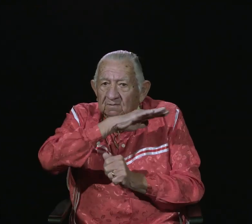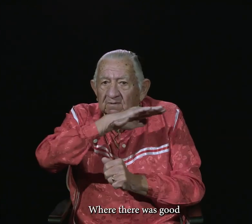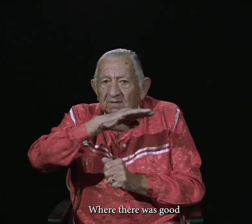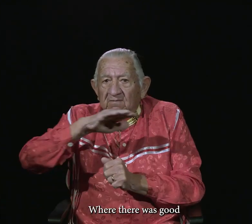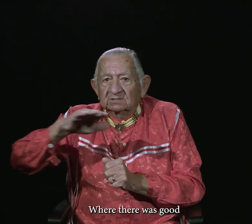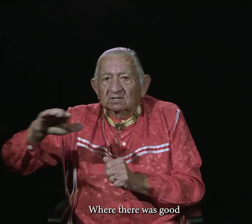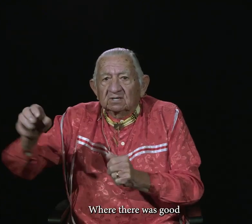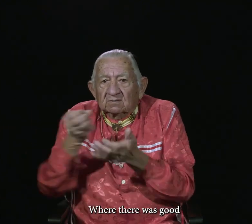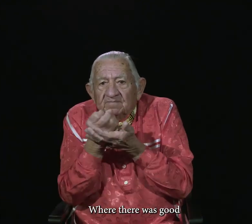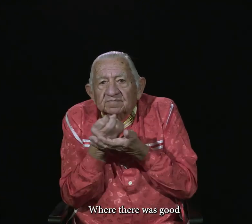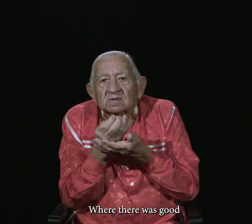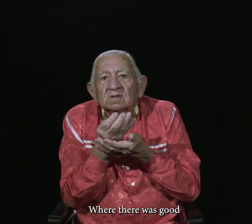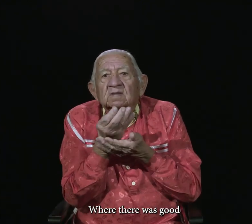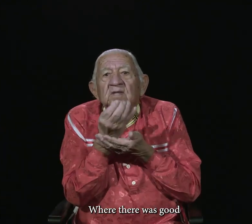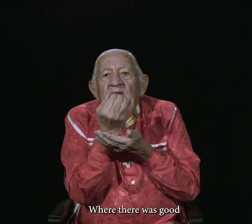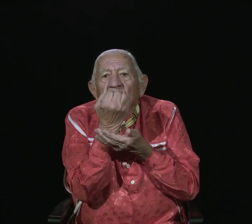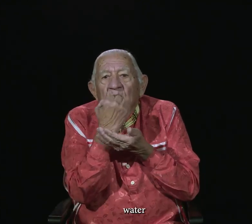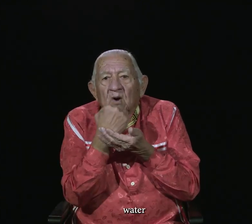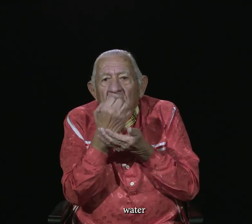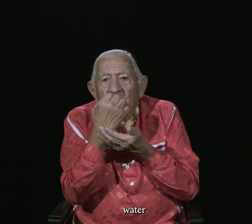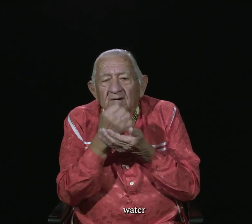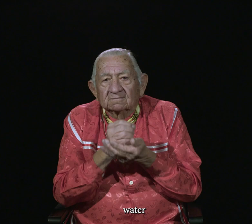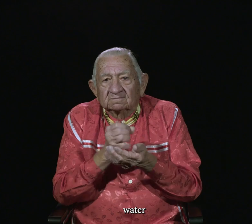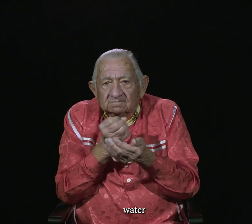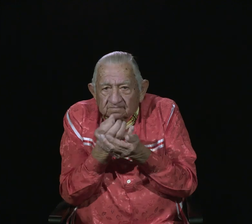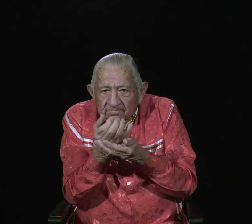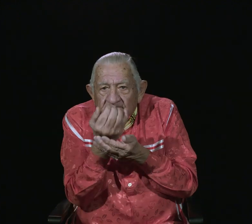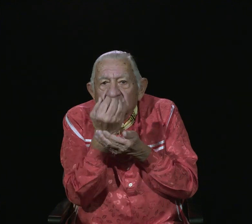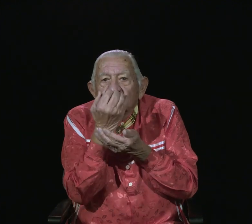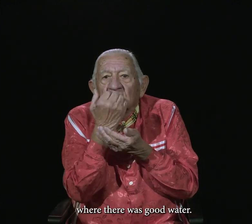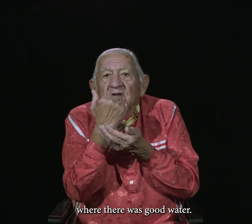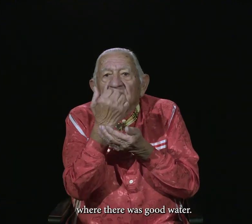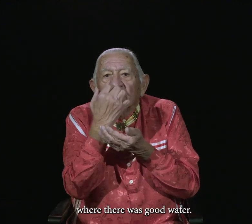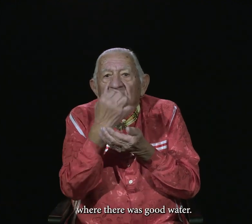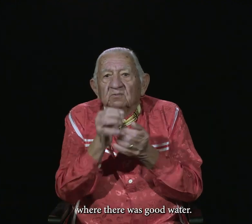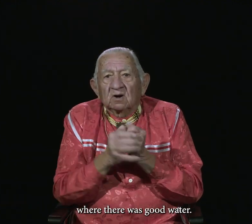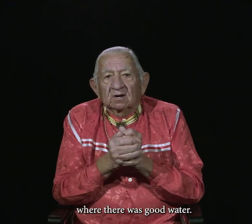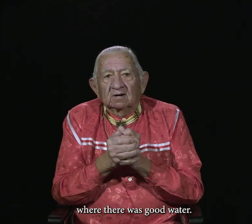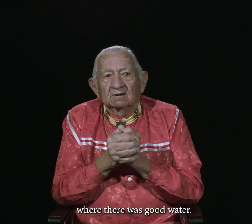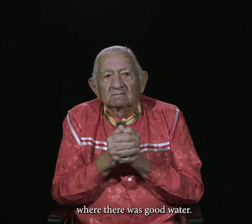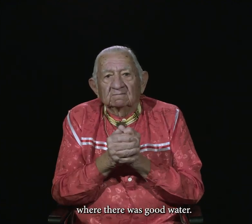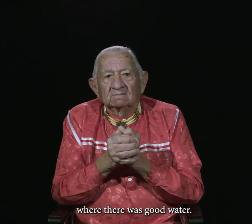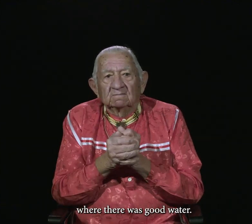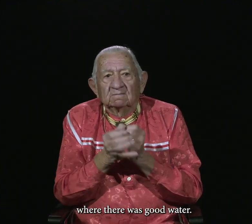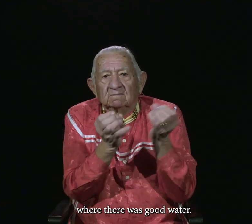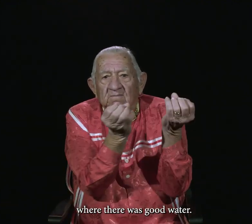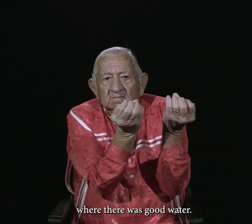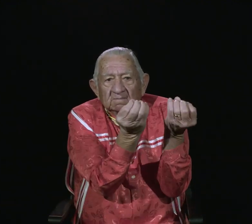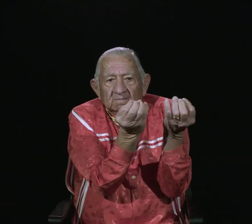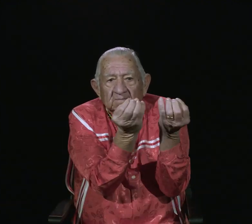where there was good water, where there was good water.